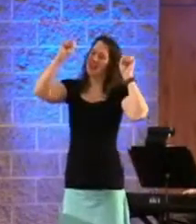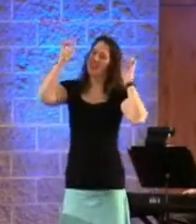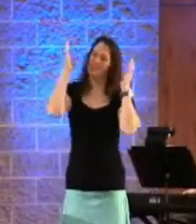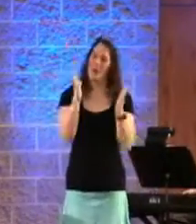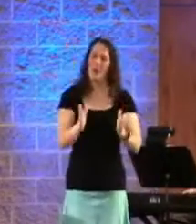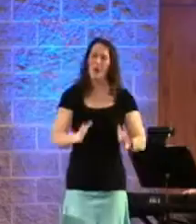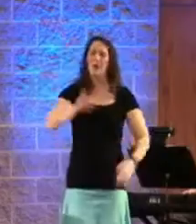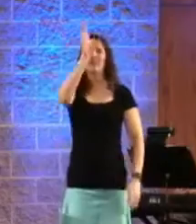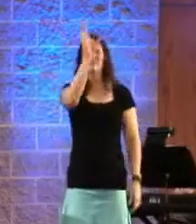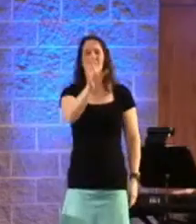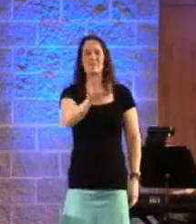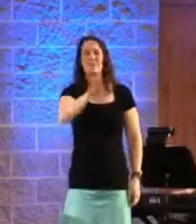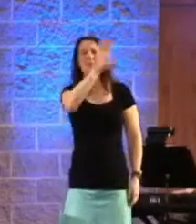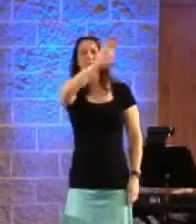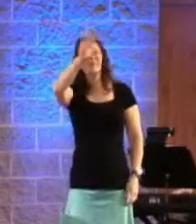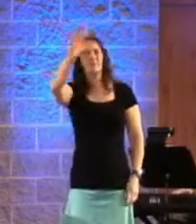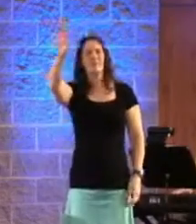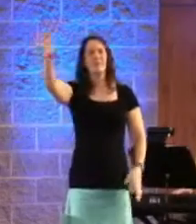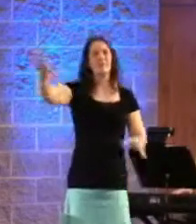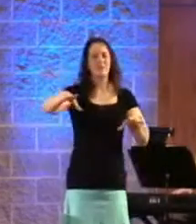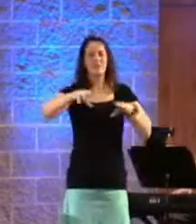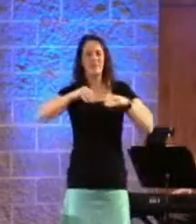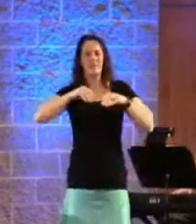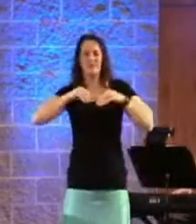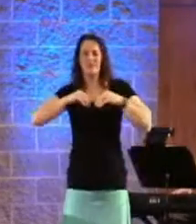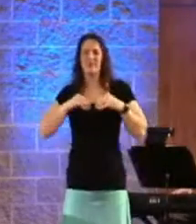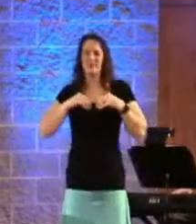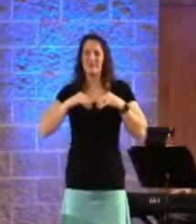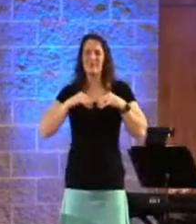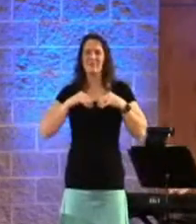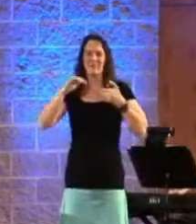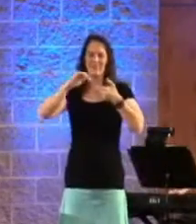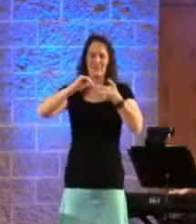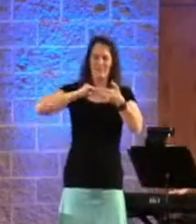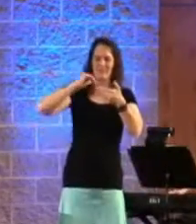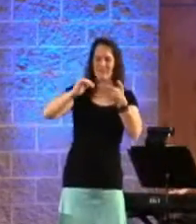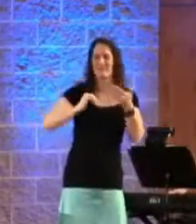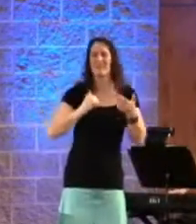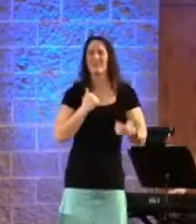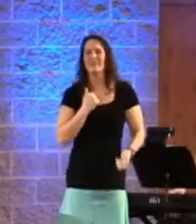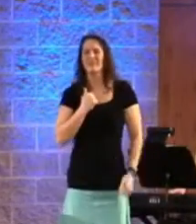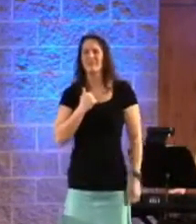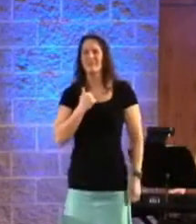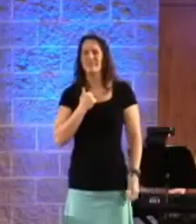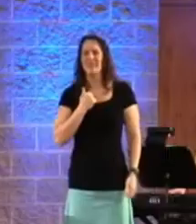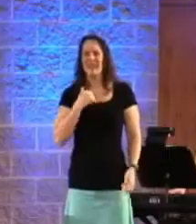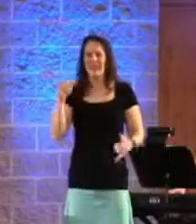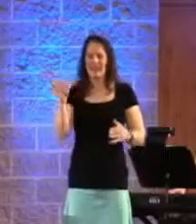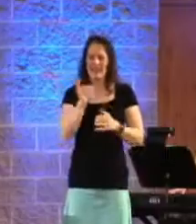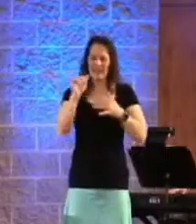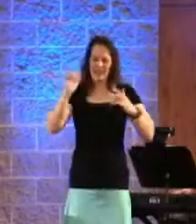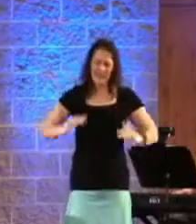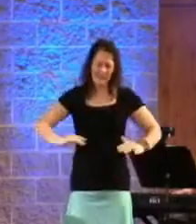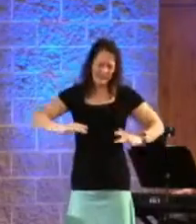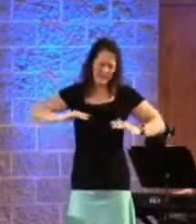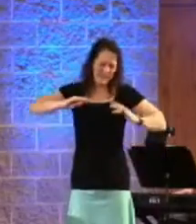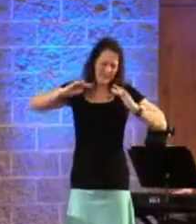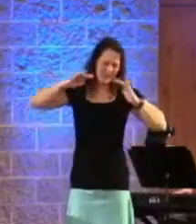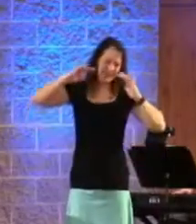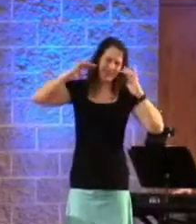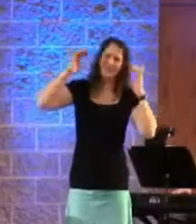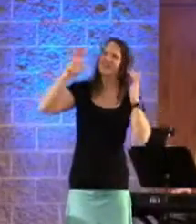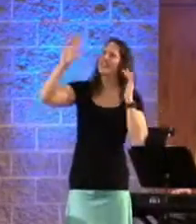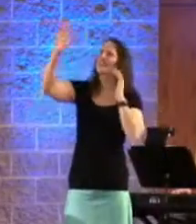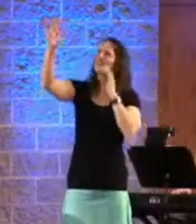Savior, His ransomed me, and like a flood,